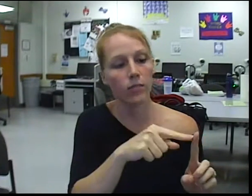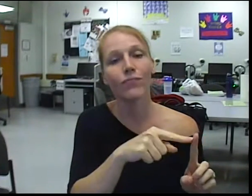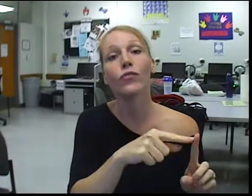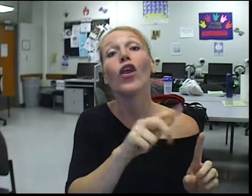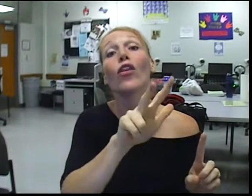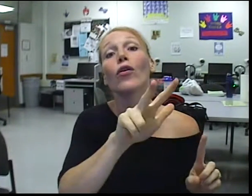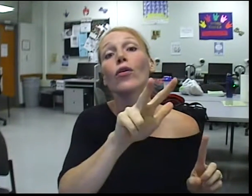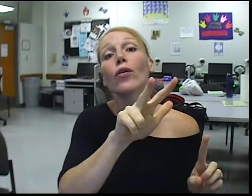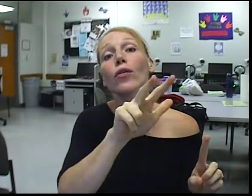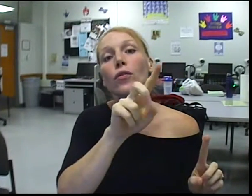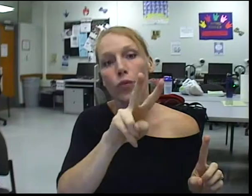point,